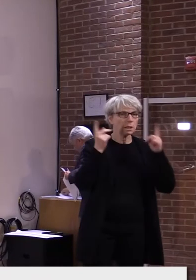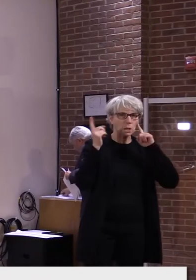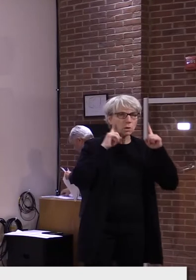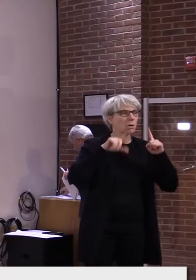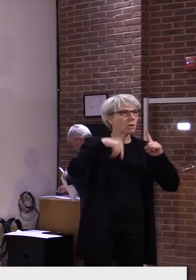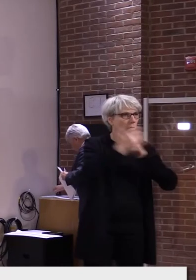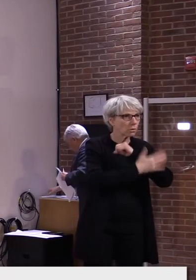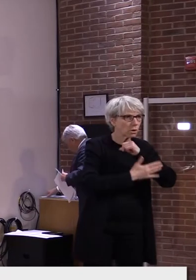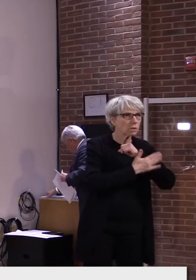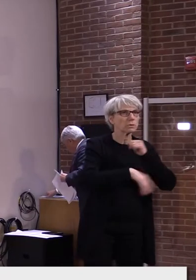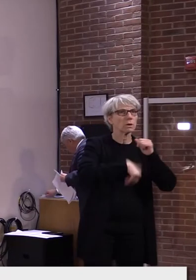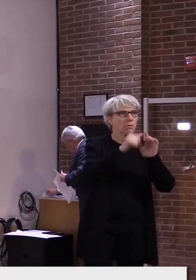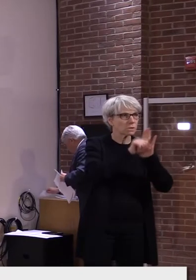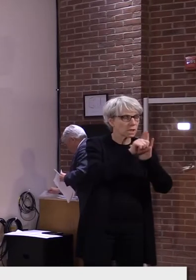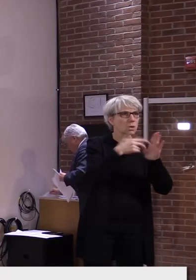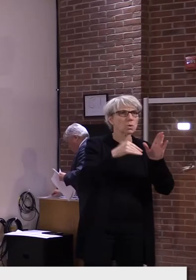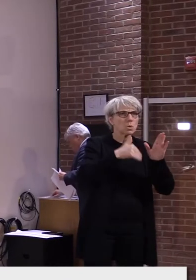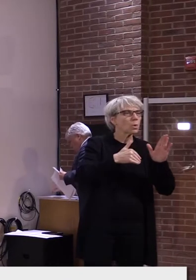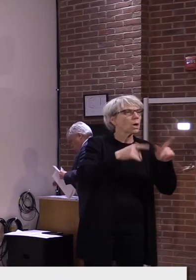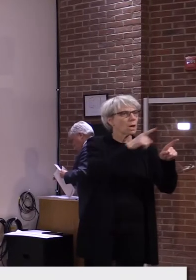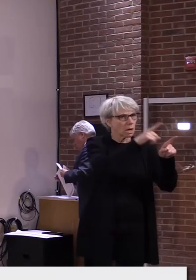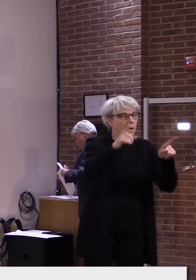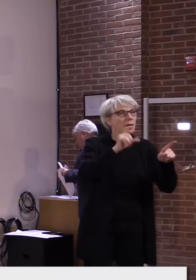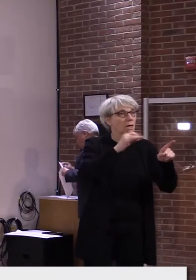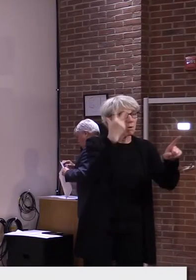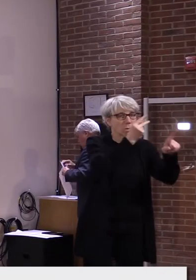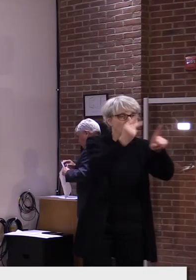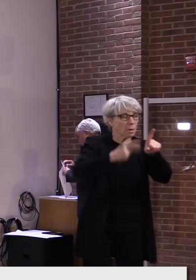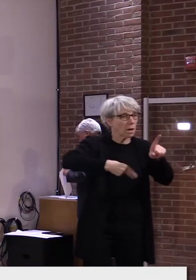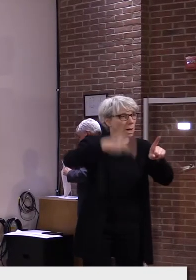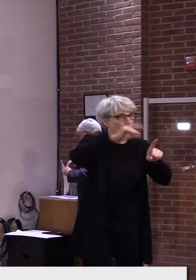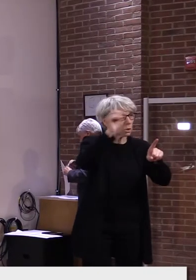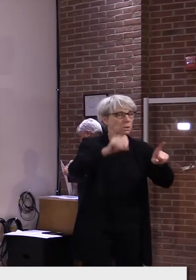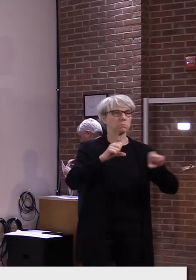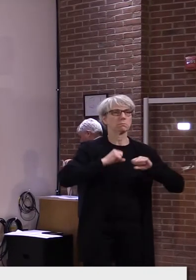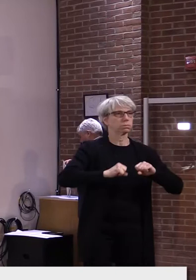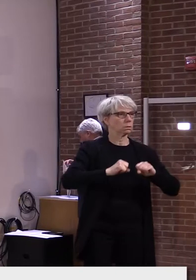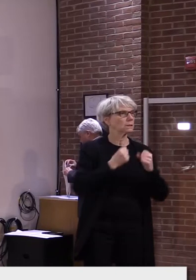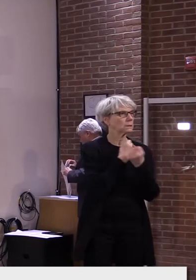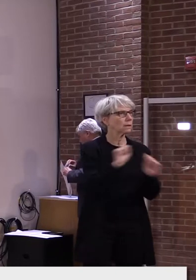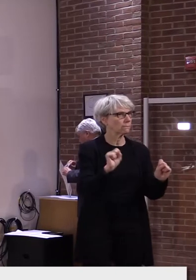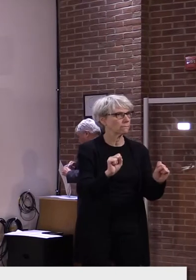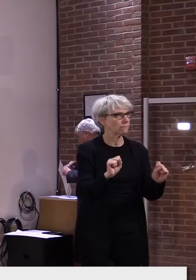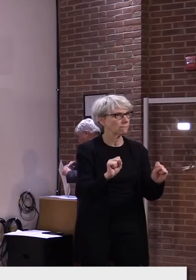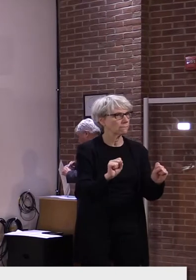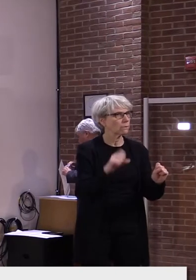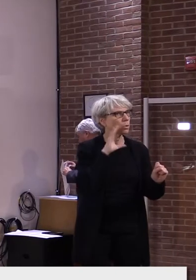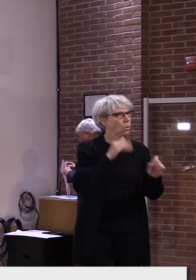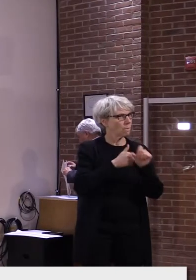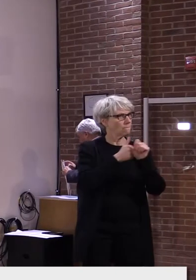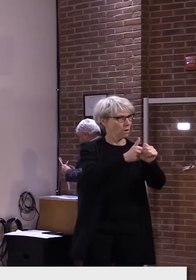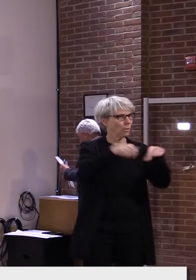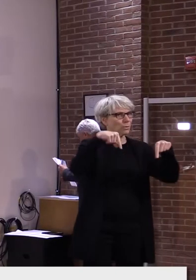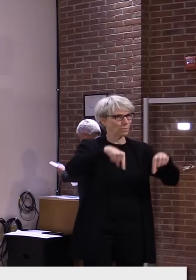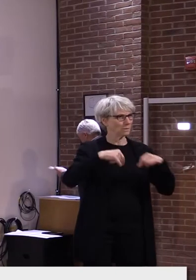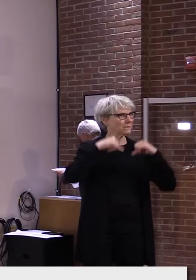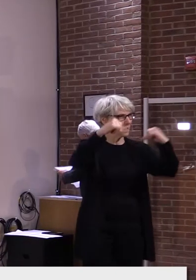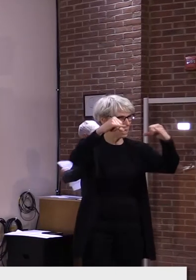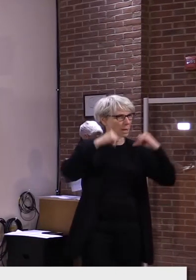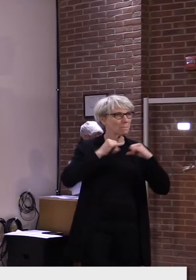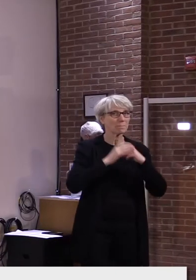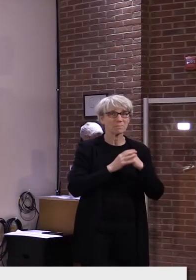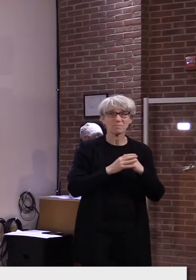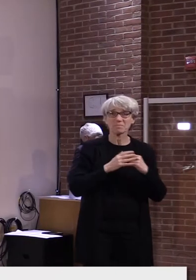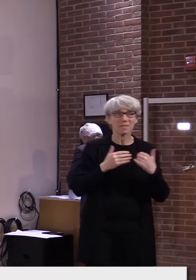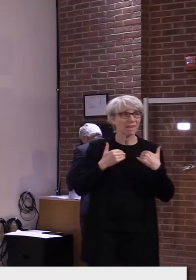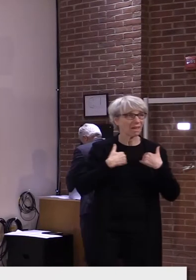experiences. When we trust the vaccine, we can go out without masks and distancing, and we can live our